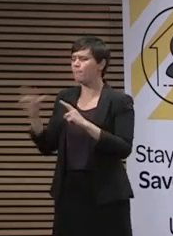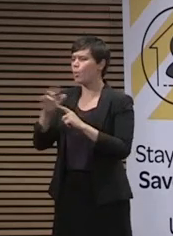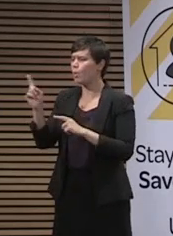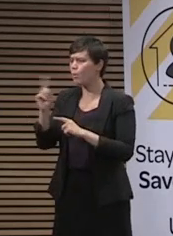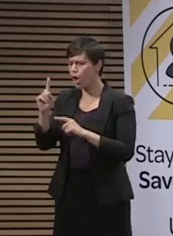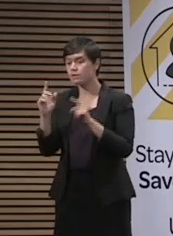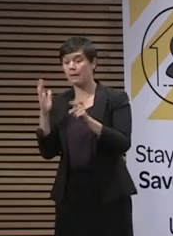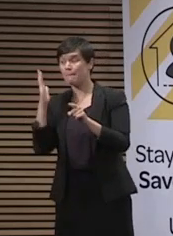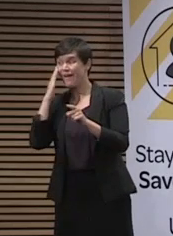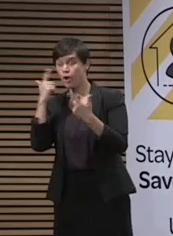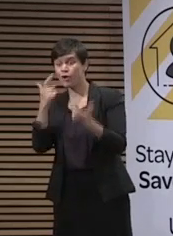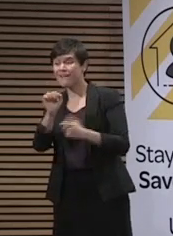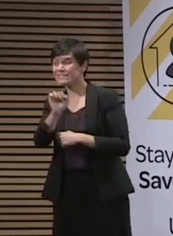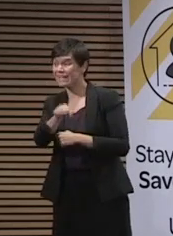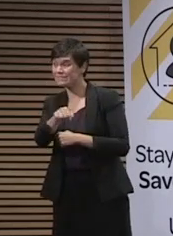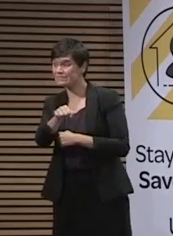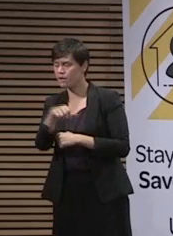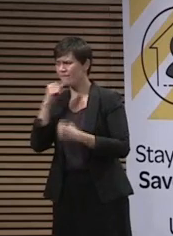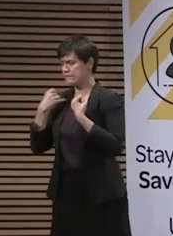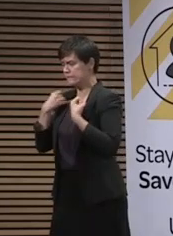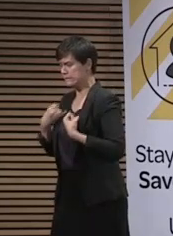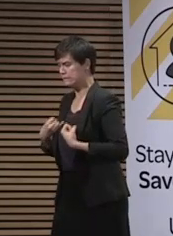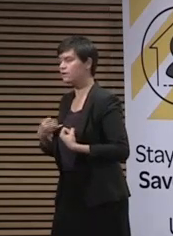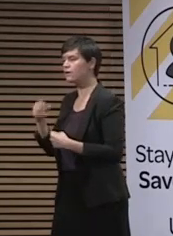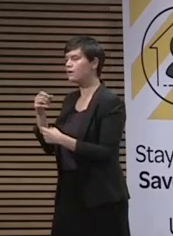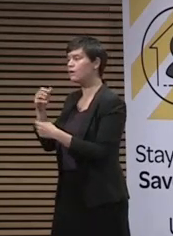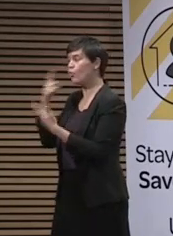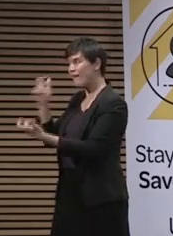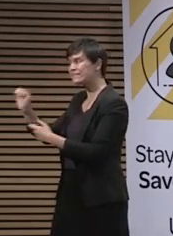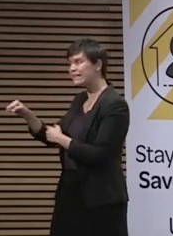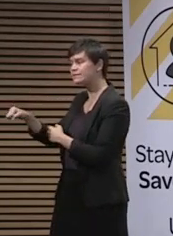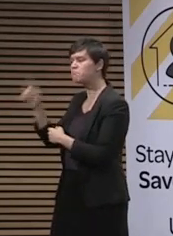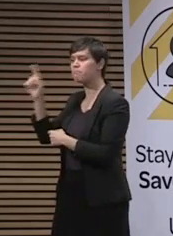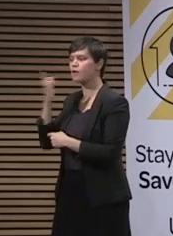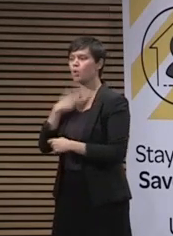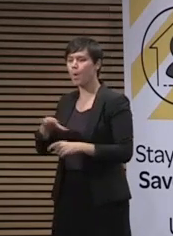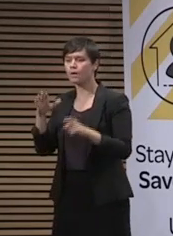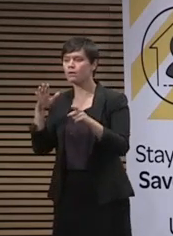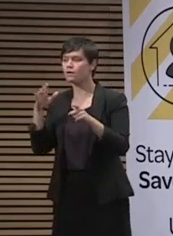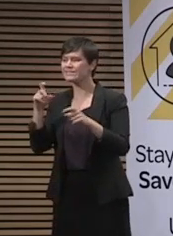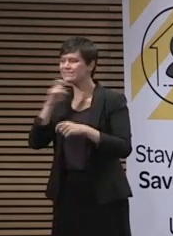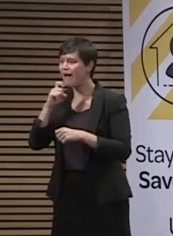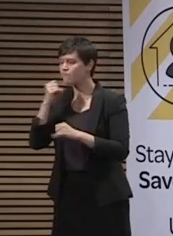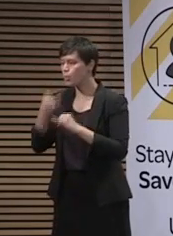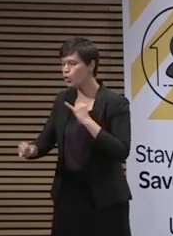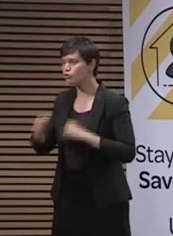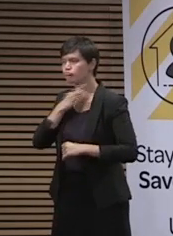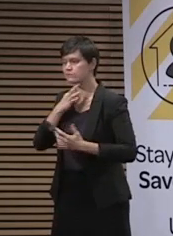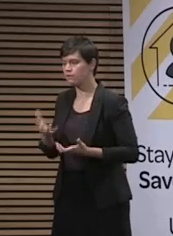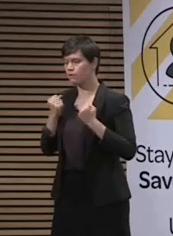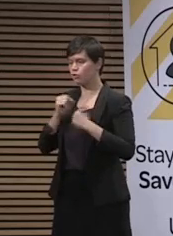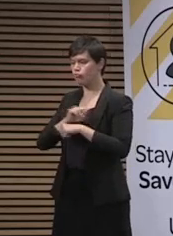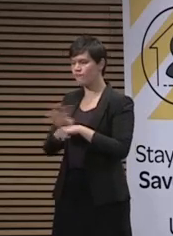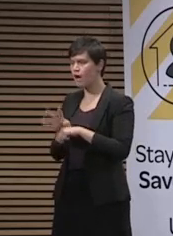critically unwell, are being looked after without increasing the risk to either staff in the hospital, to